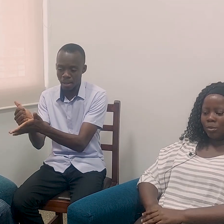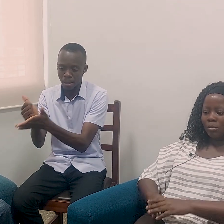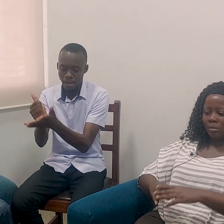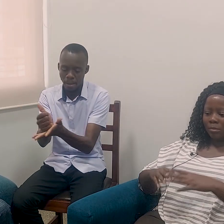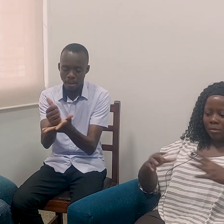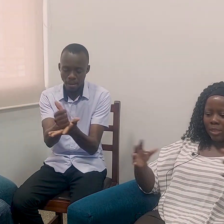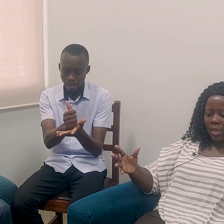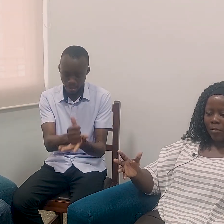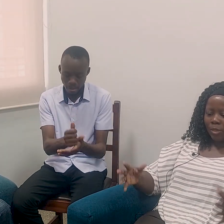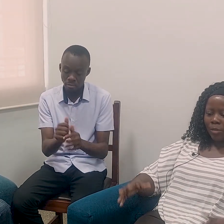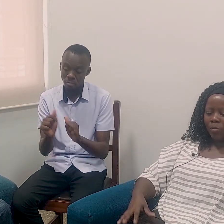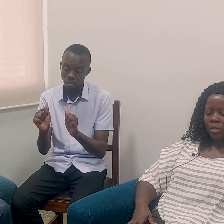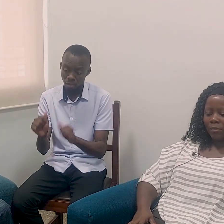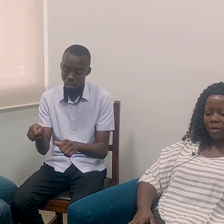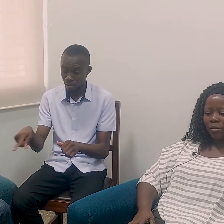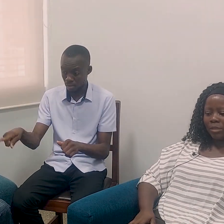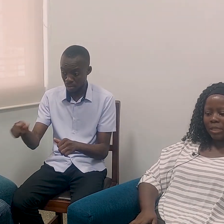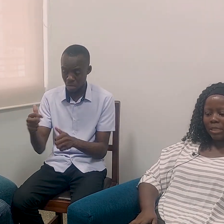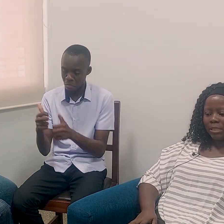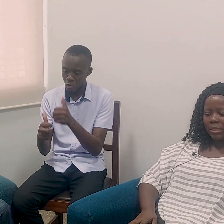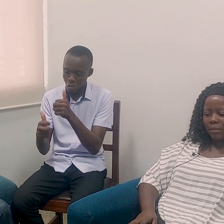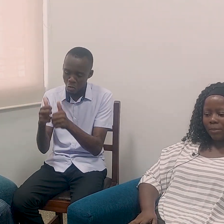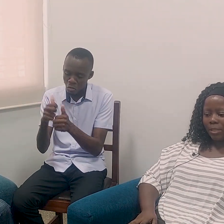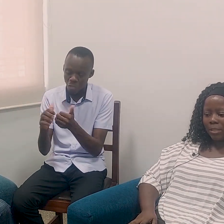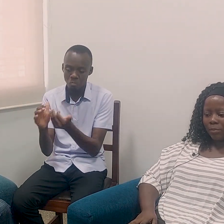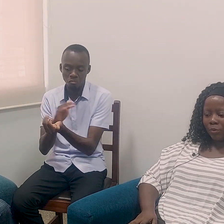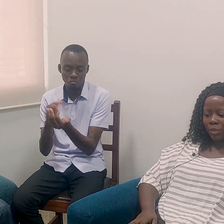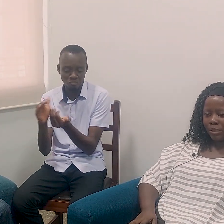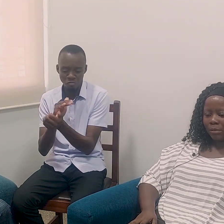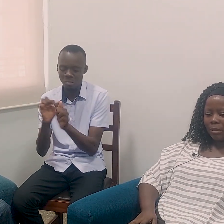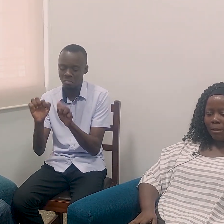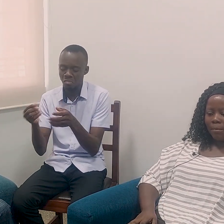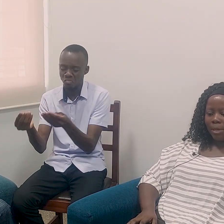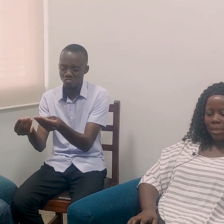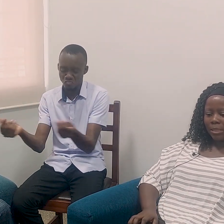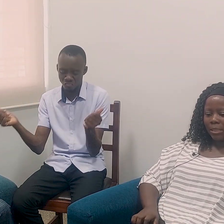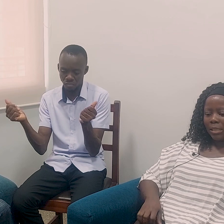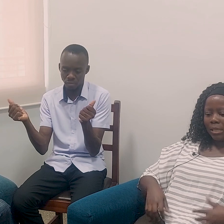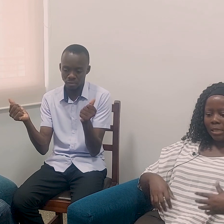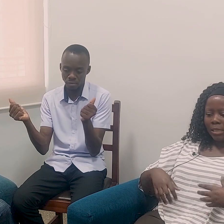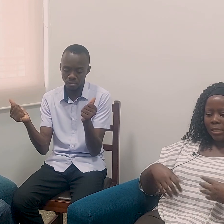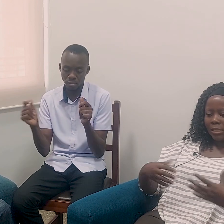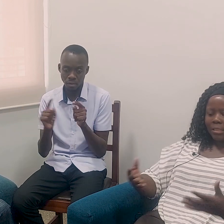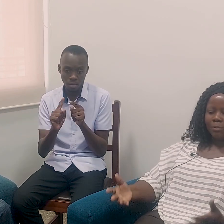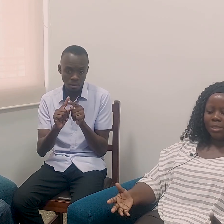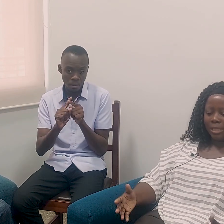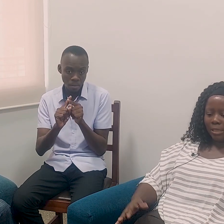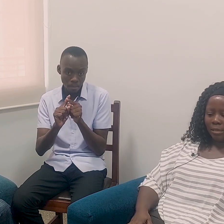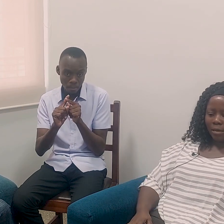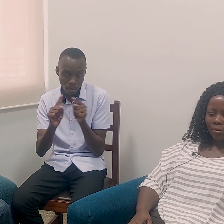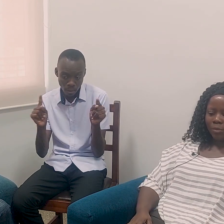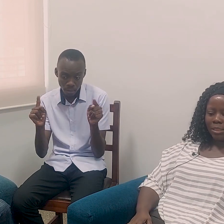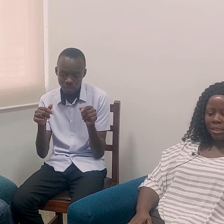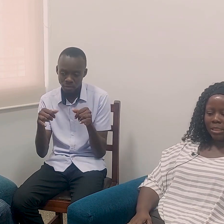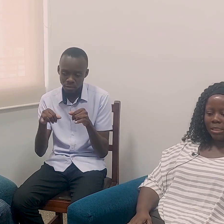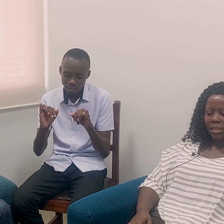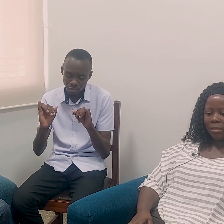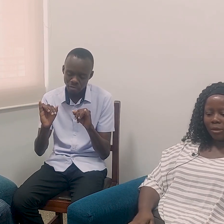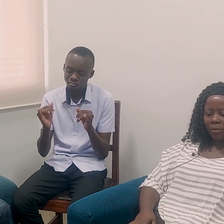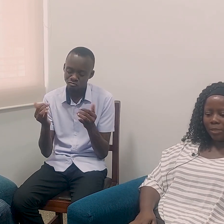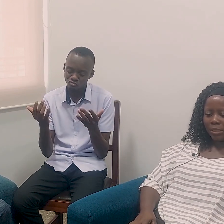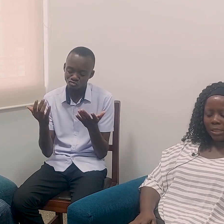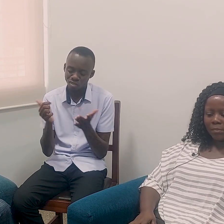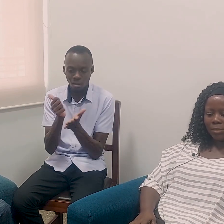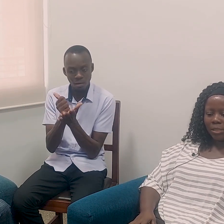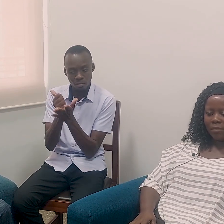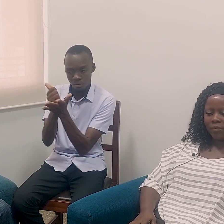to take away whatever concerns the person brought. But it's just being there. I would basically say